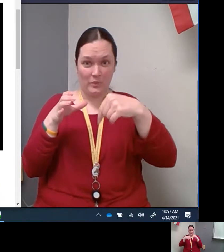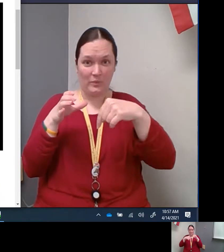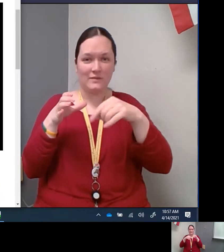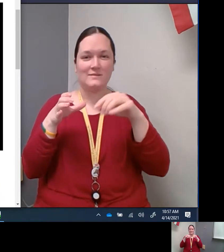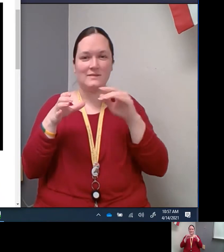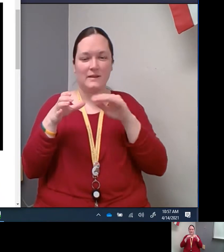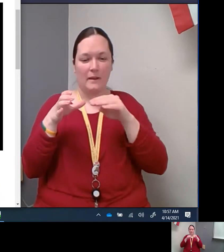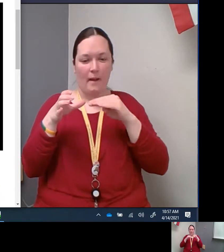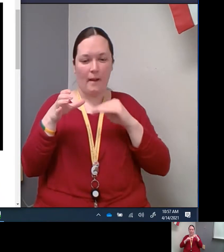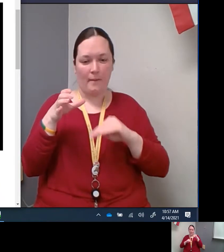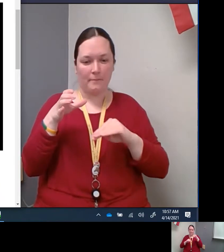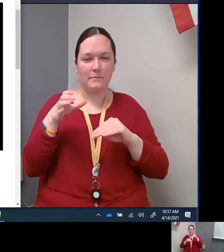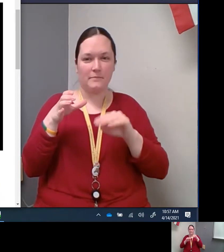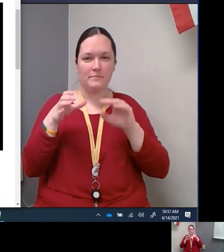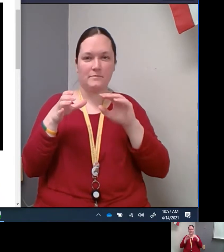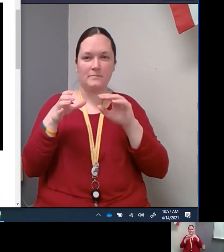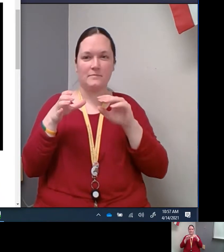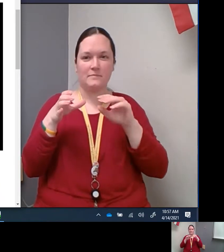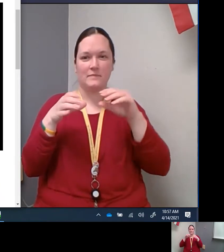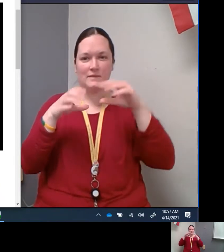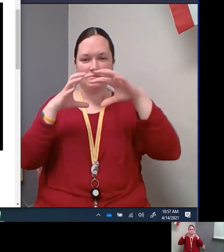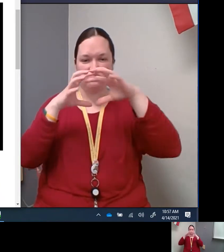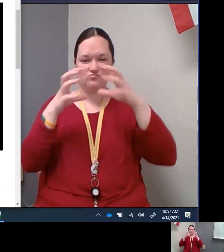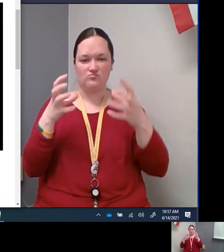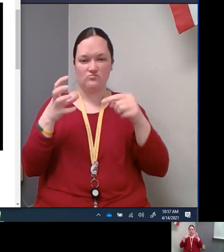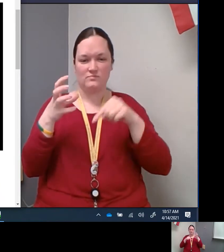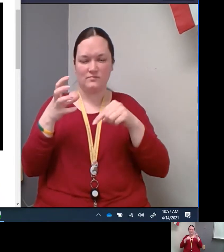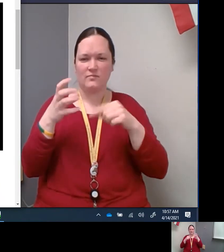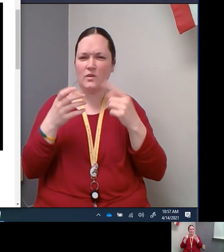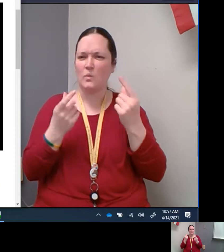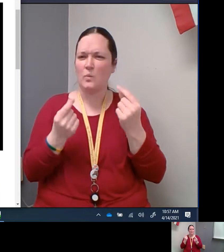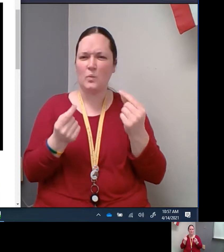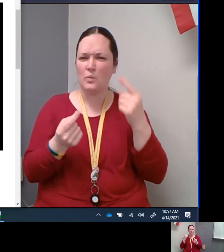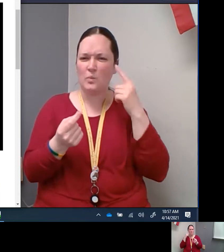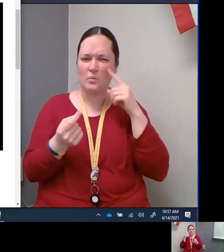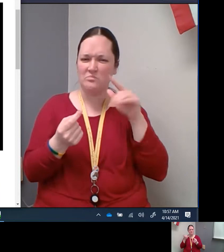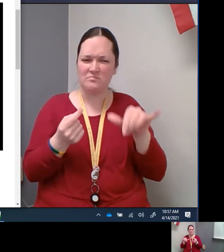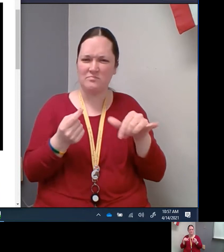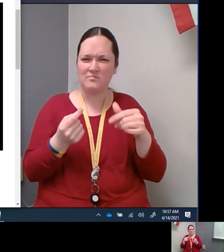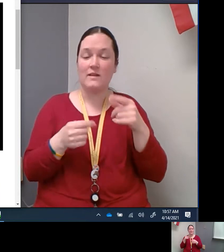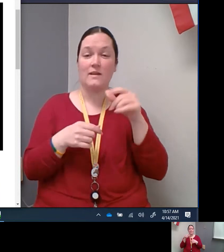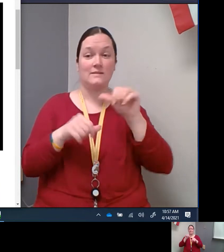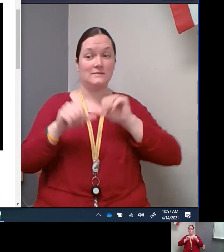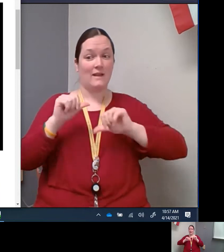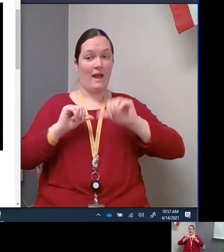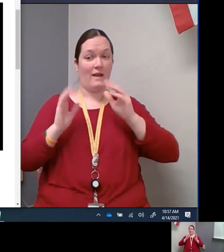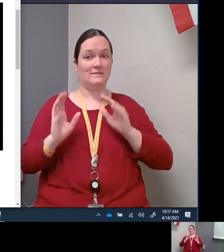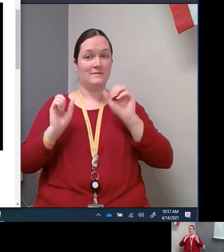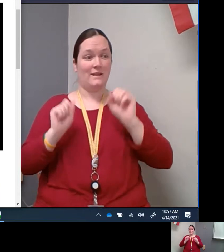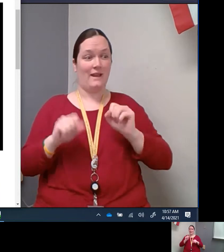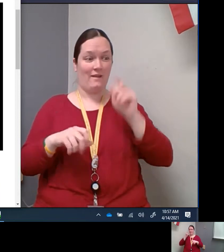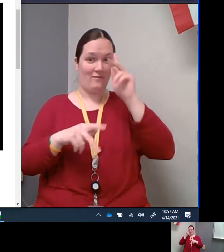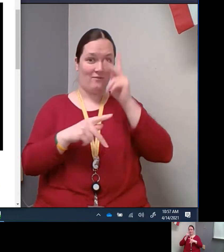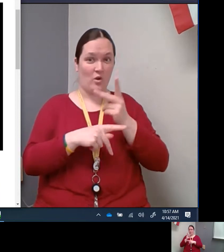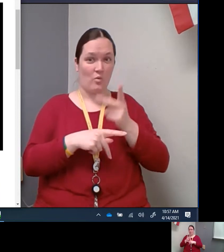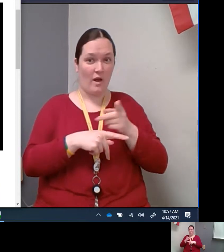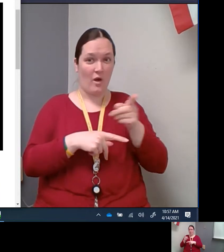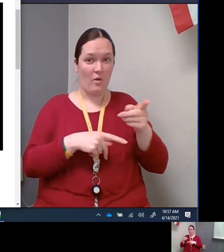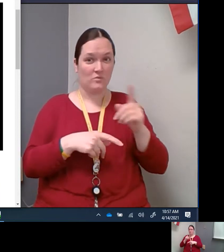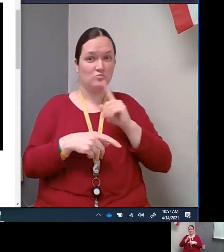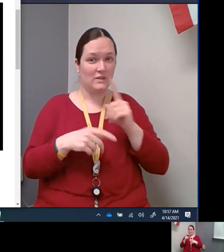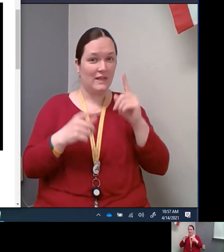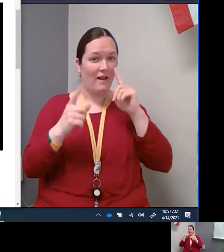is below the cerebral cortex. What's the function of that? Well, scientists have been able to figure out this complex interaction